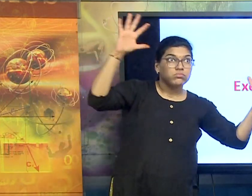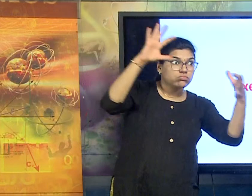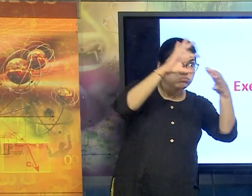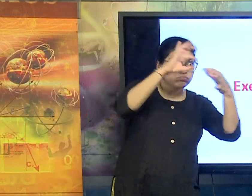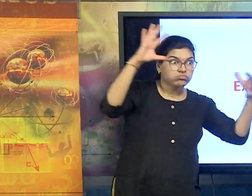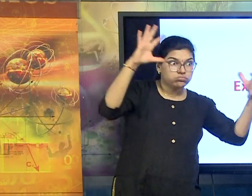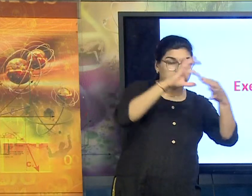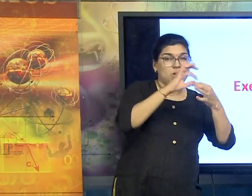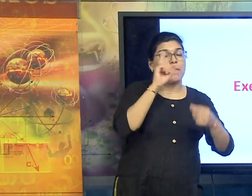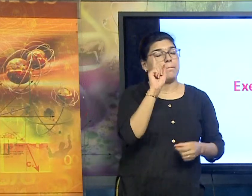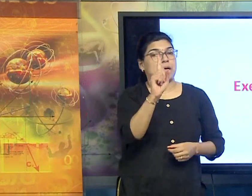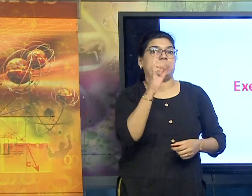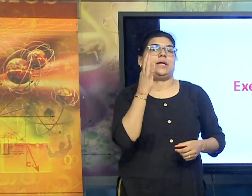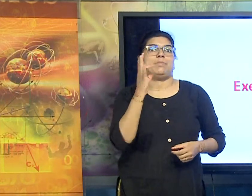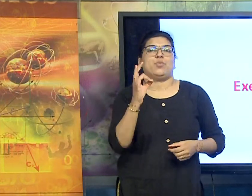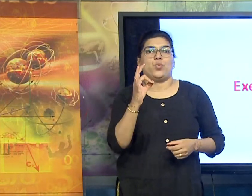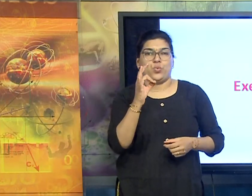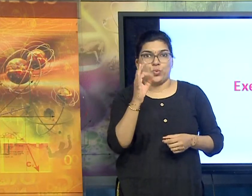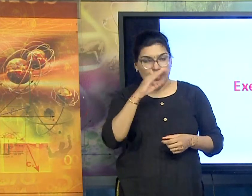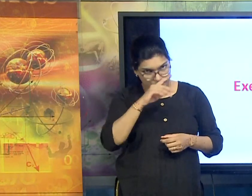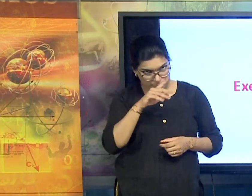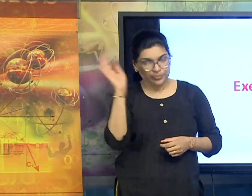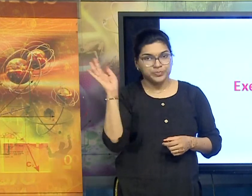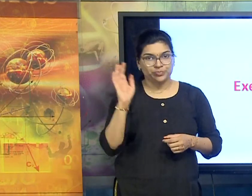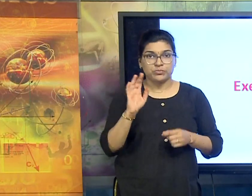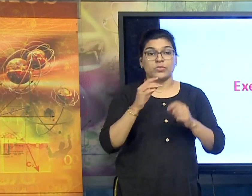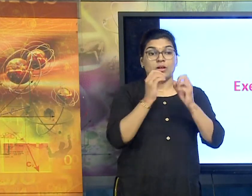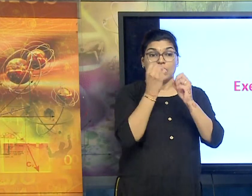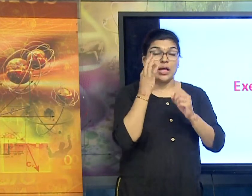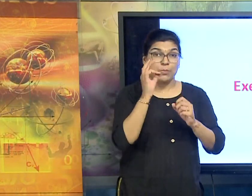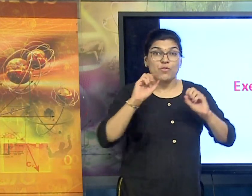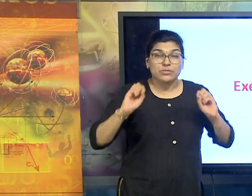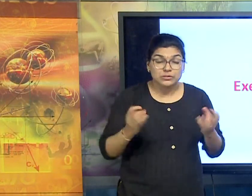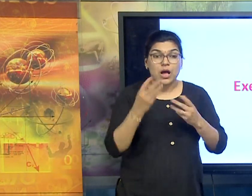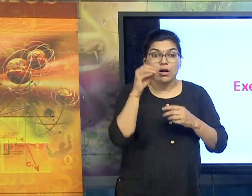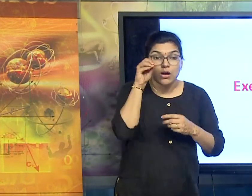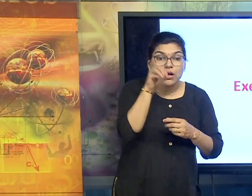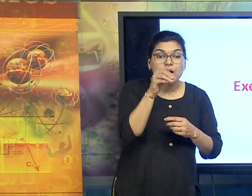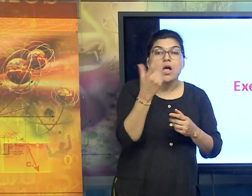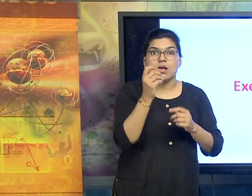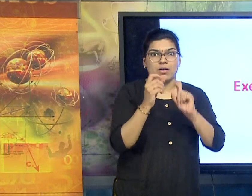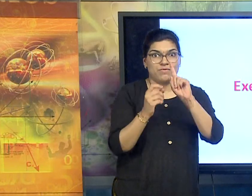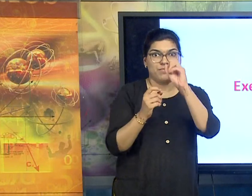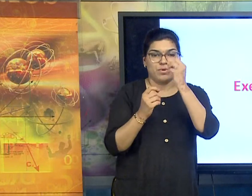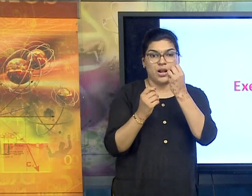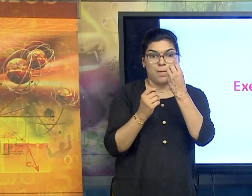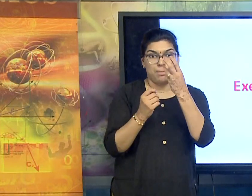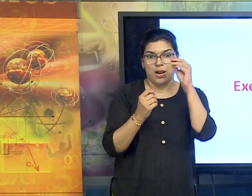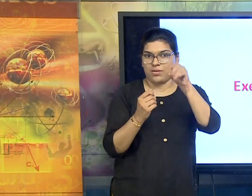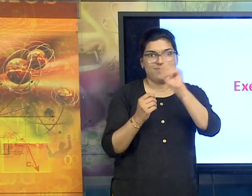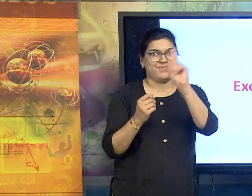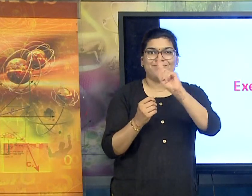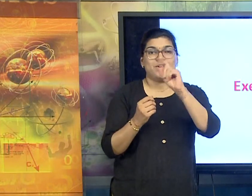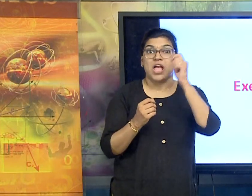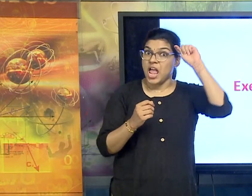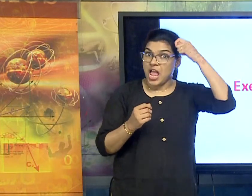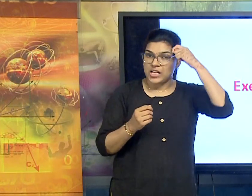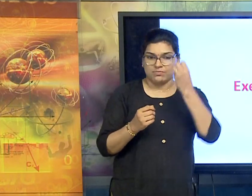try yourself, do practice yourself. That is important, because practicing